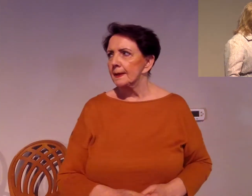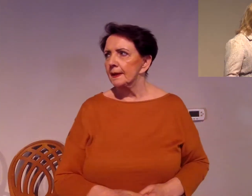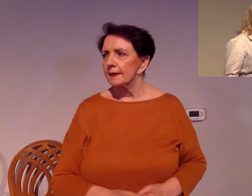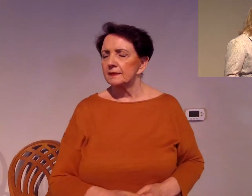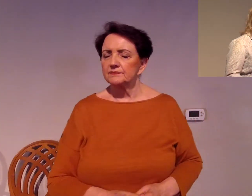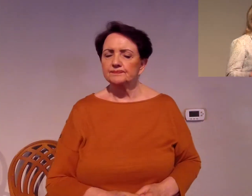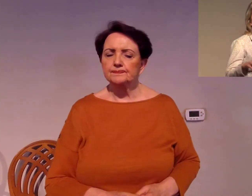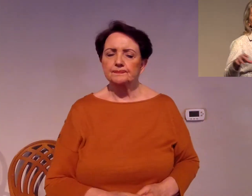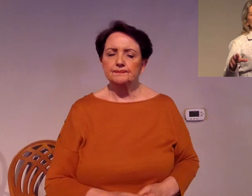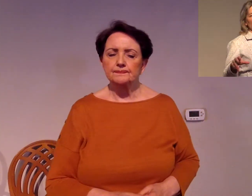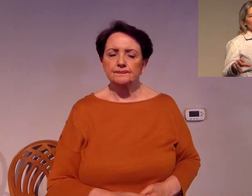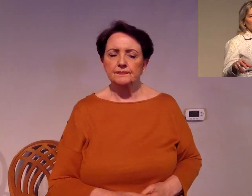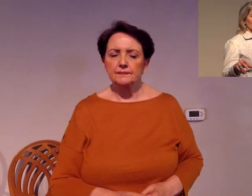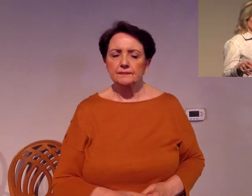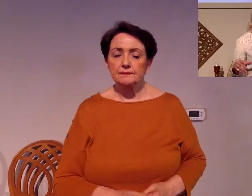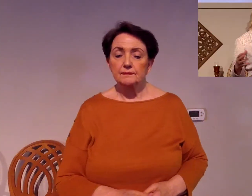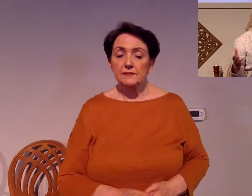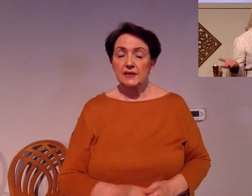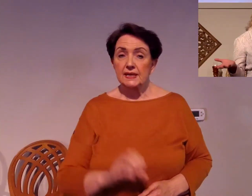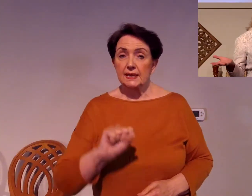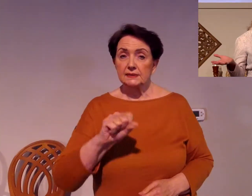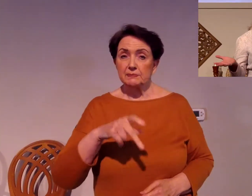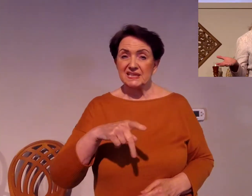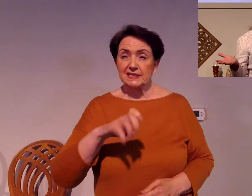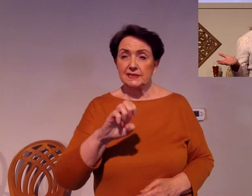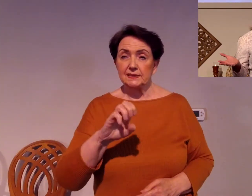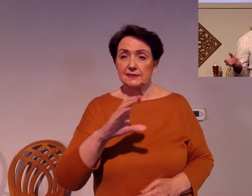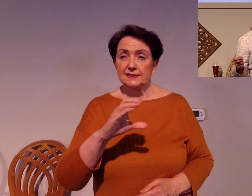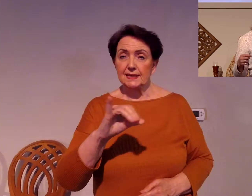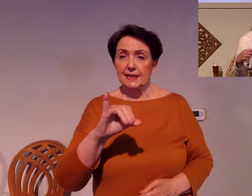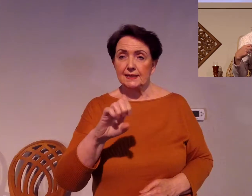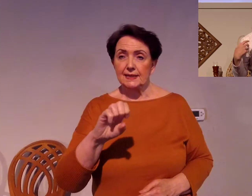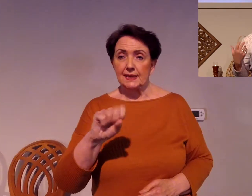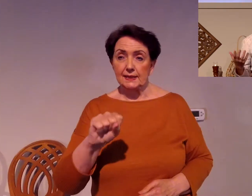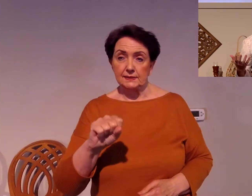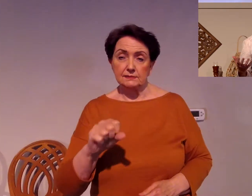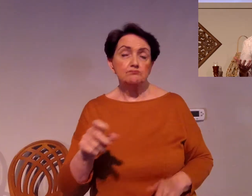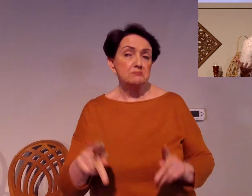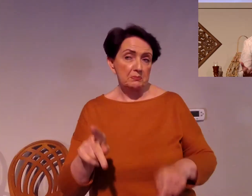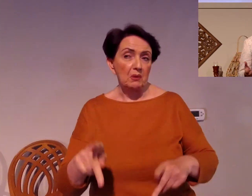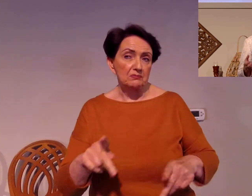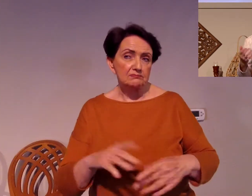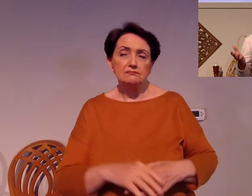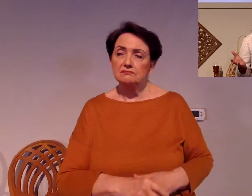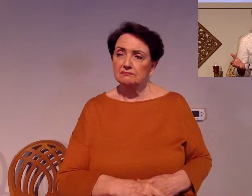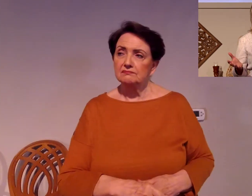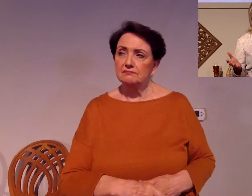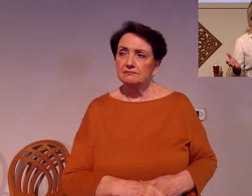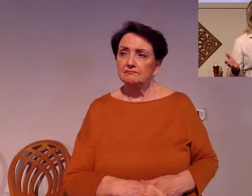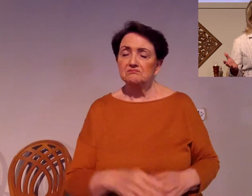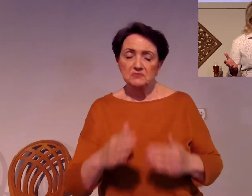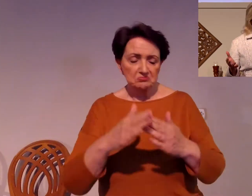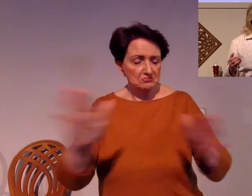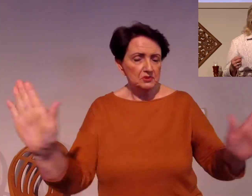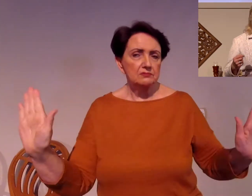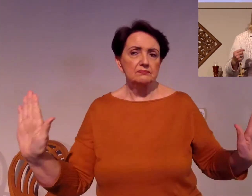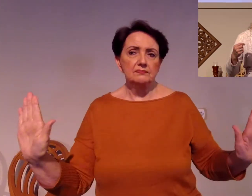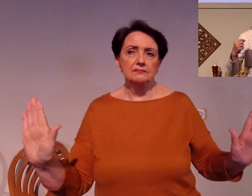He says, our species, y'all know who we are, our species in general